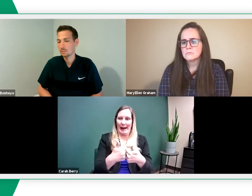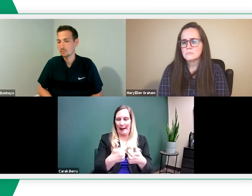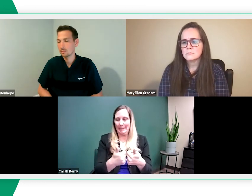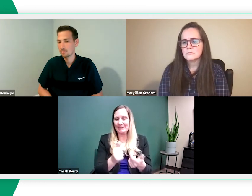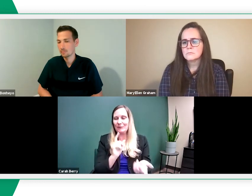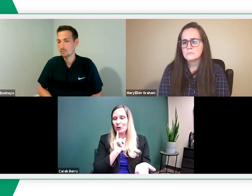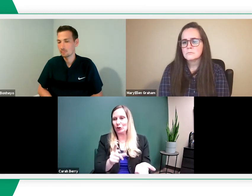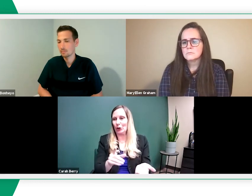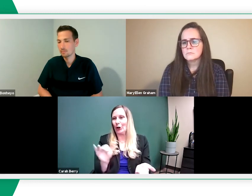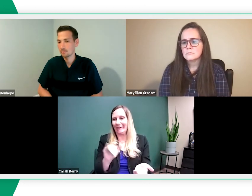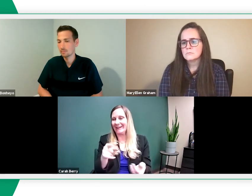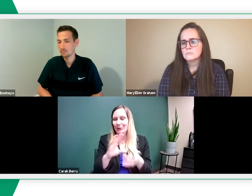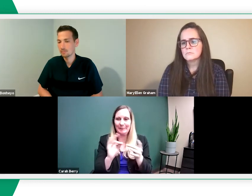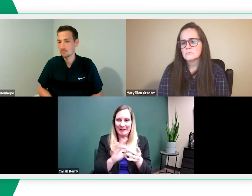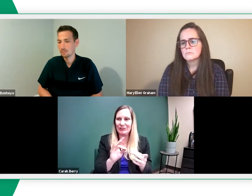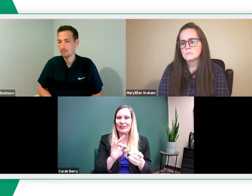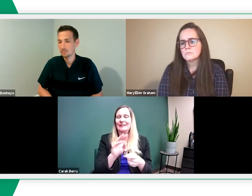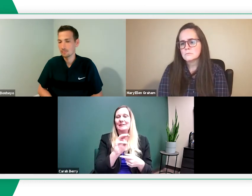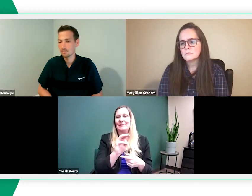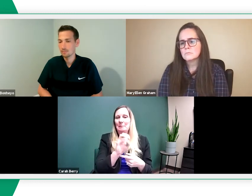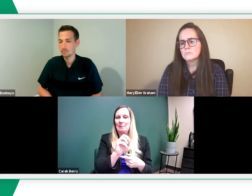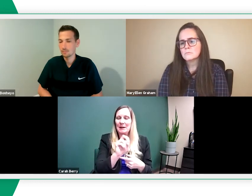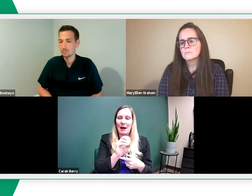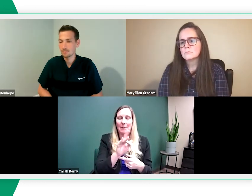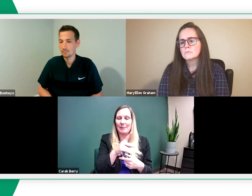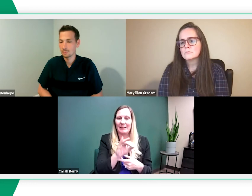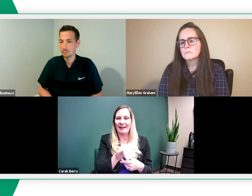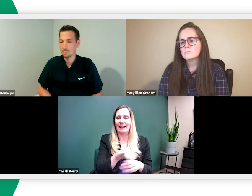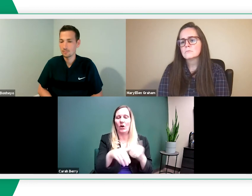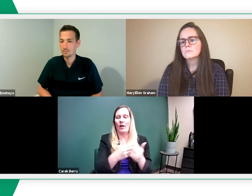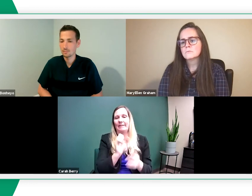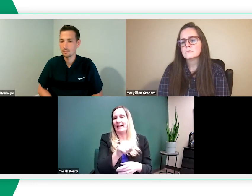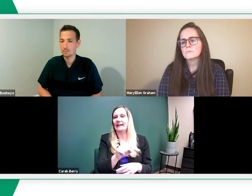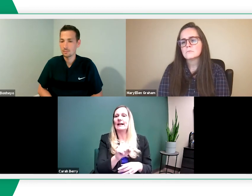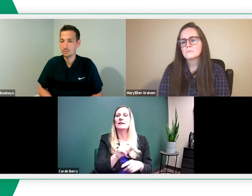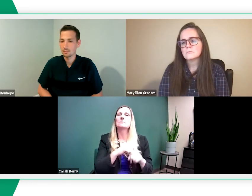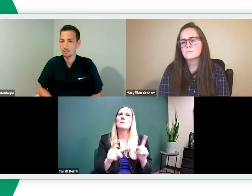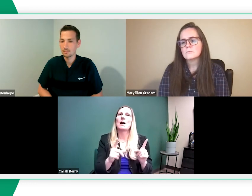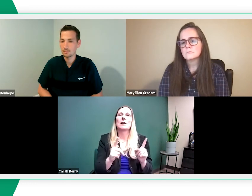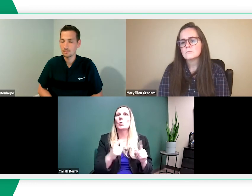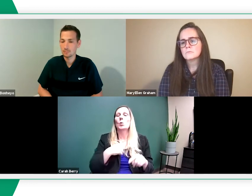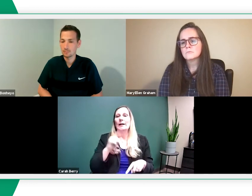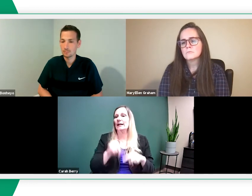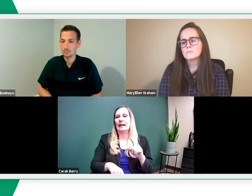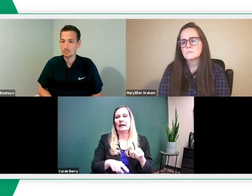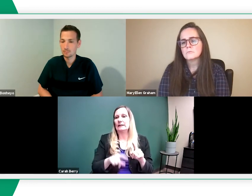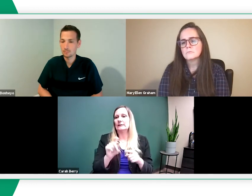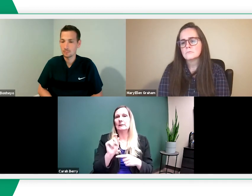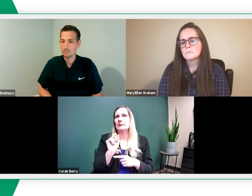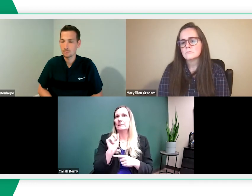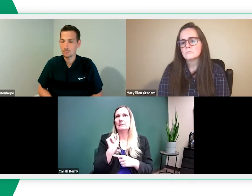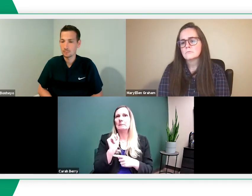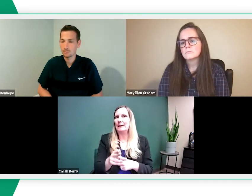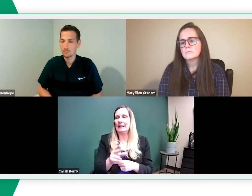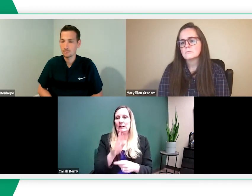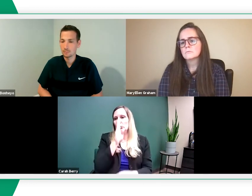Really, I enjoy games in general. That's kind of the message right there. Monopoly and all of that, yes,